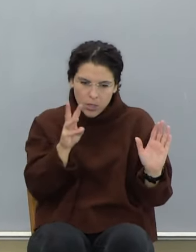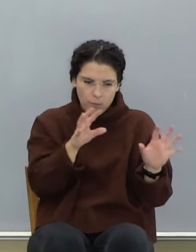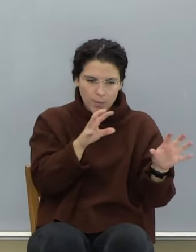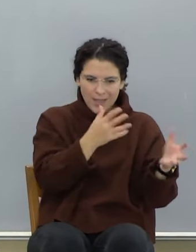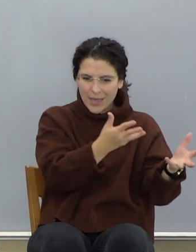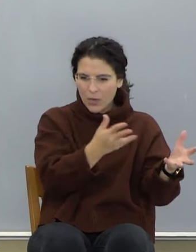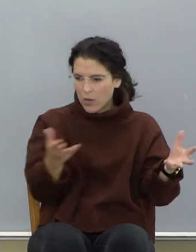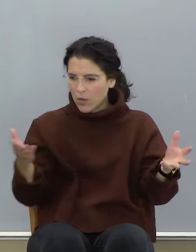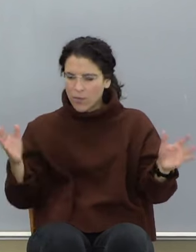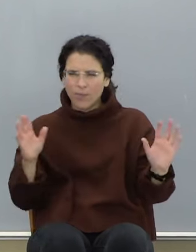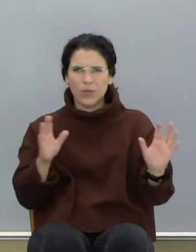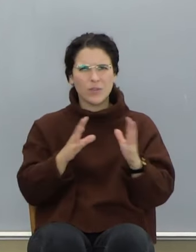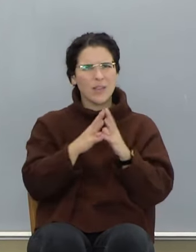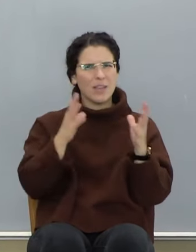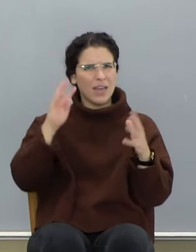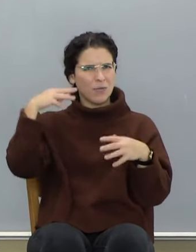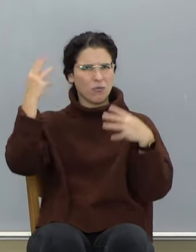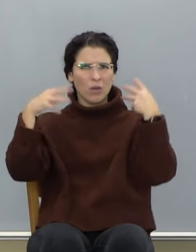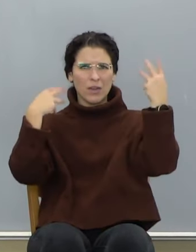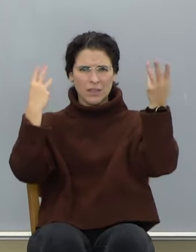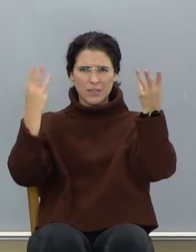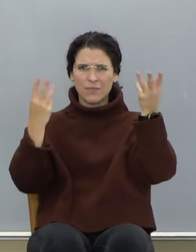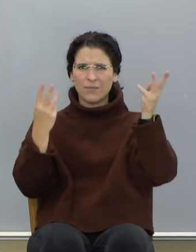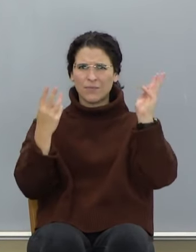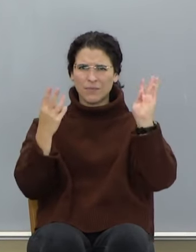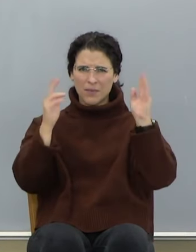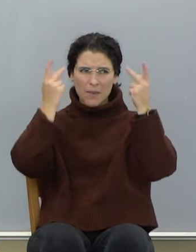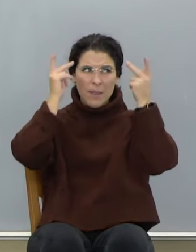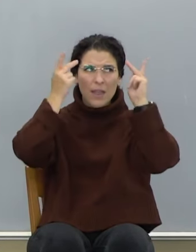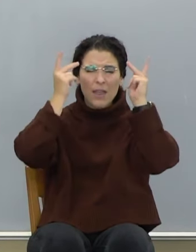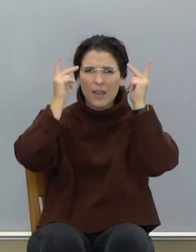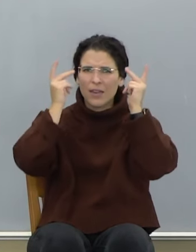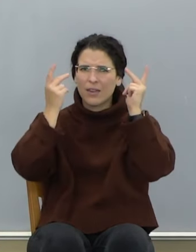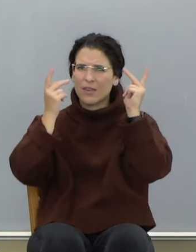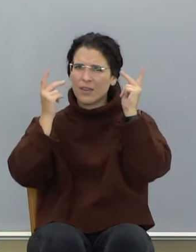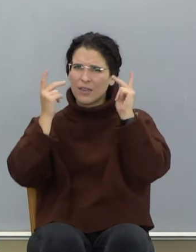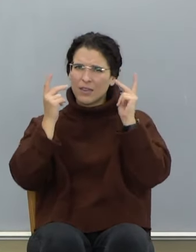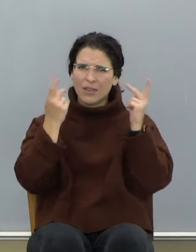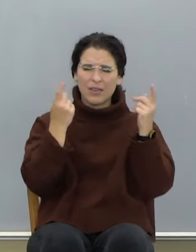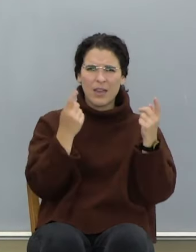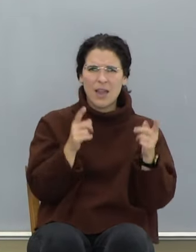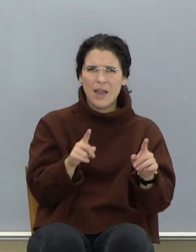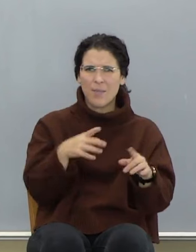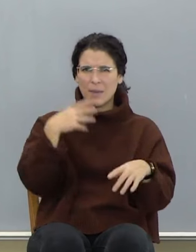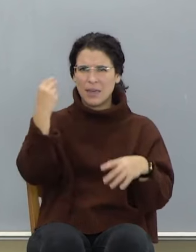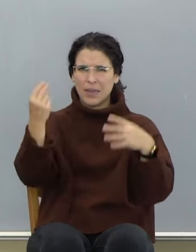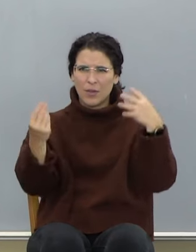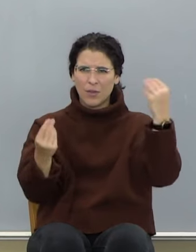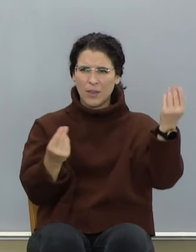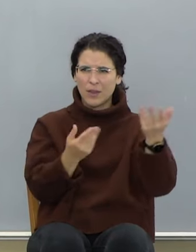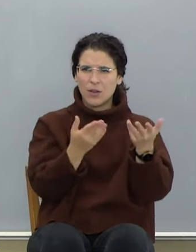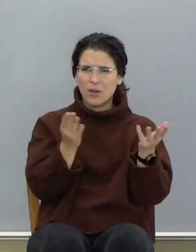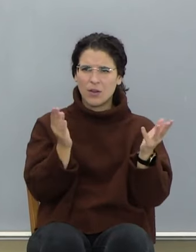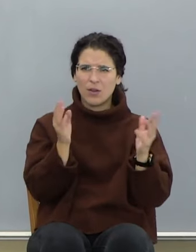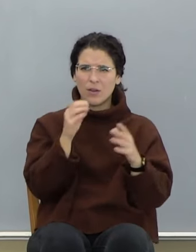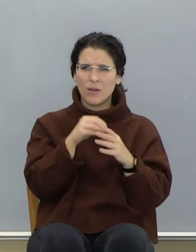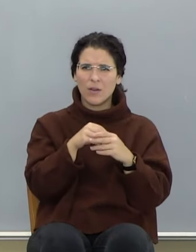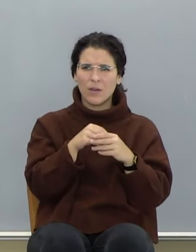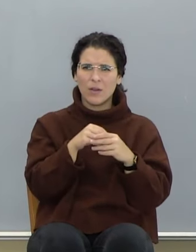There's just a lot of fanaticism. There's so much hysteria out there